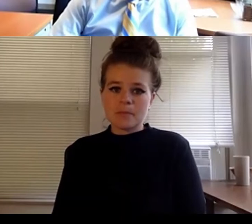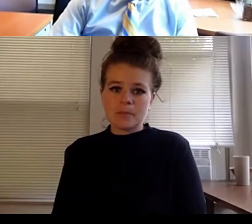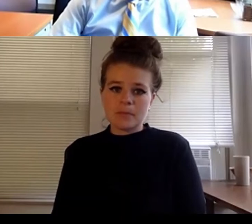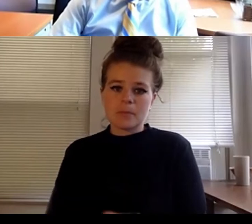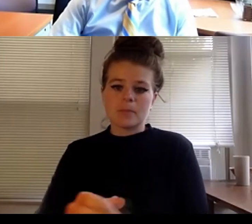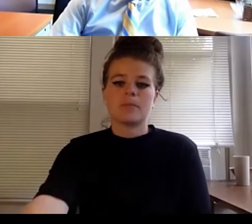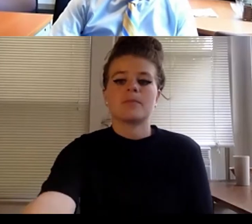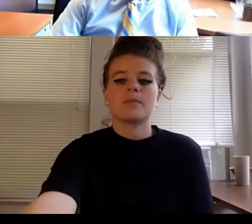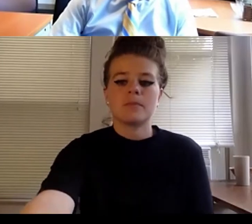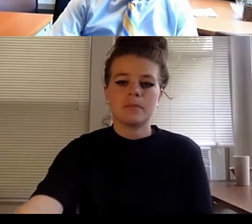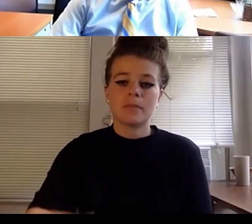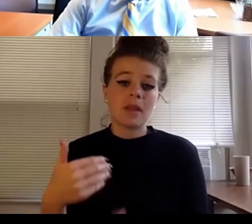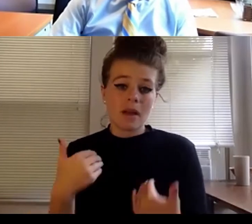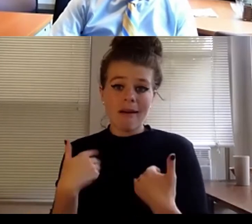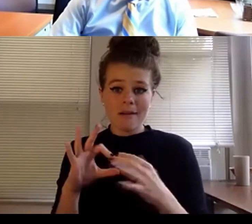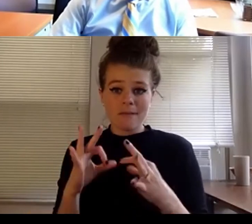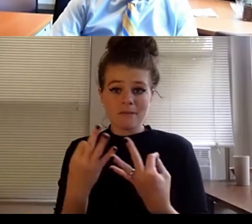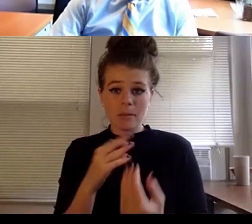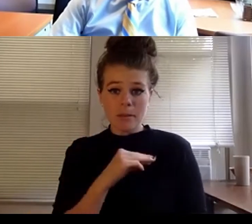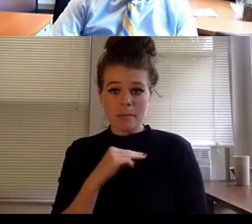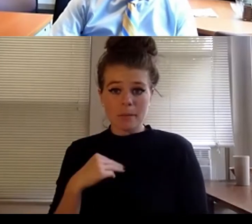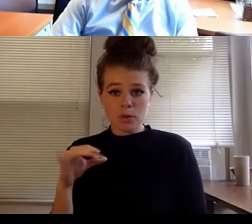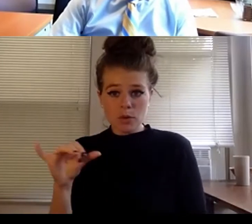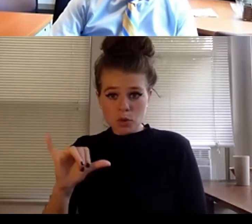had family members. So